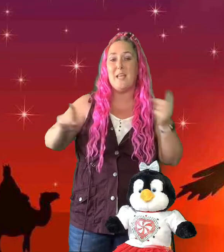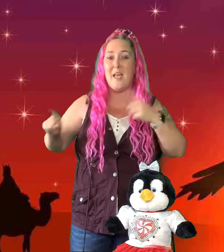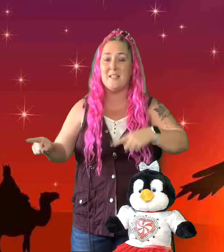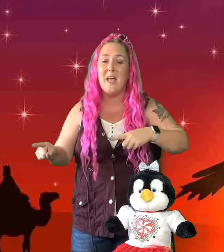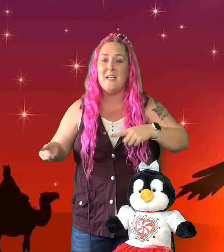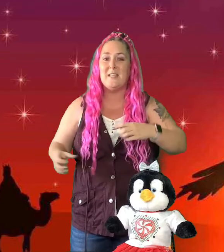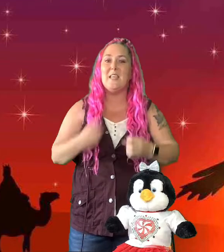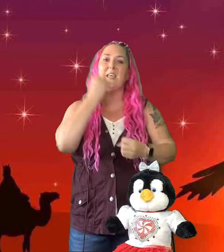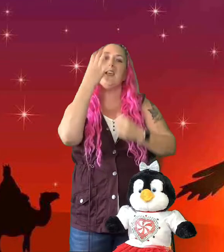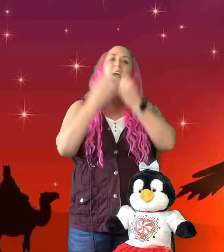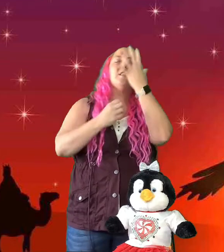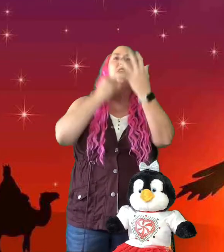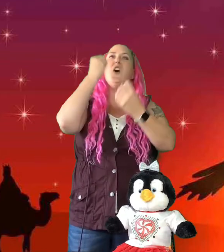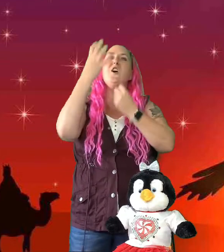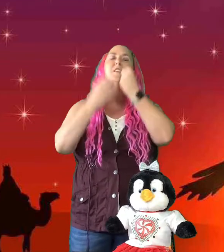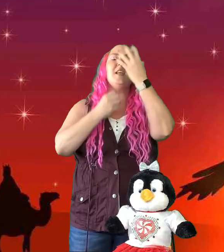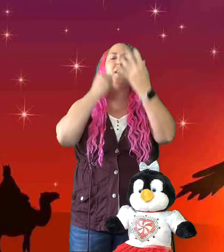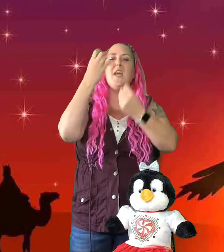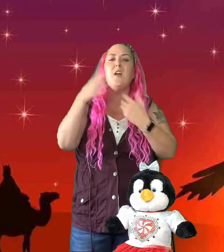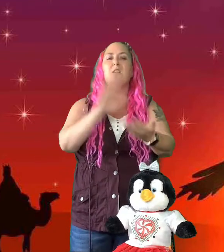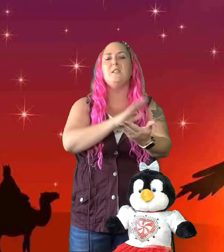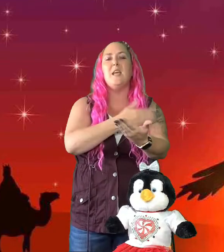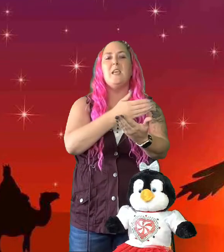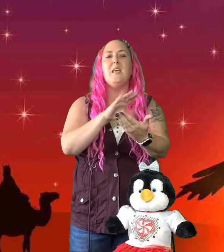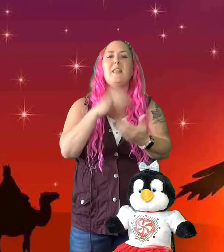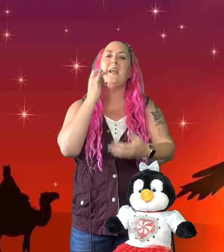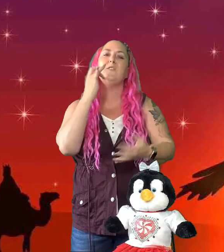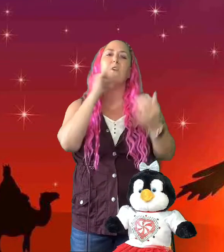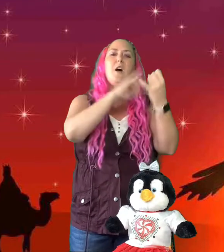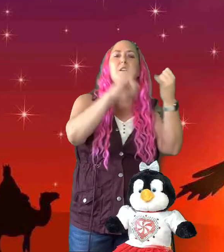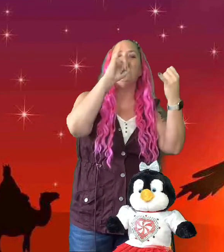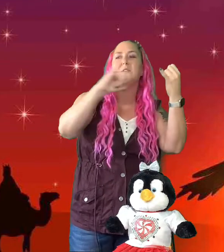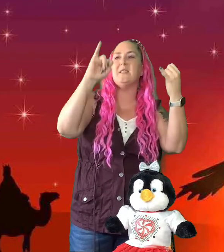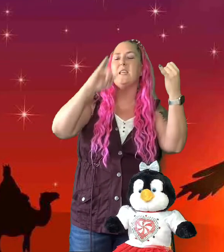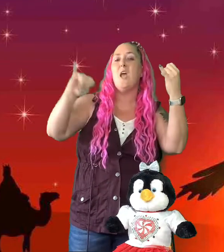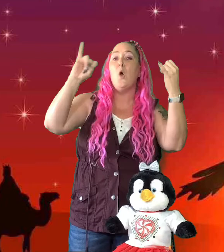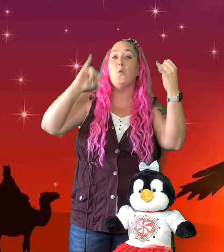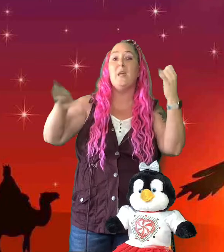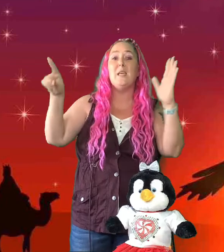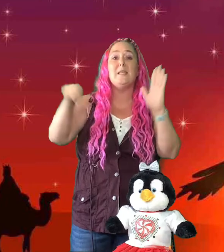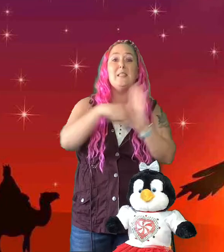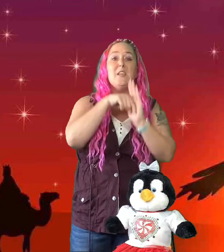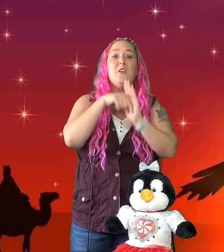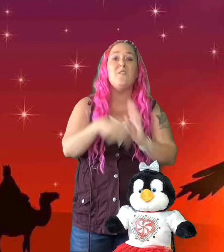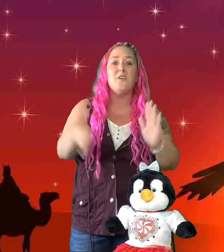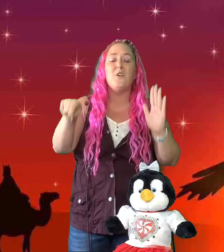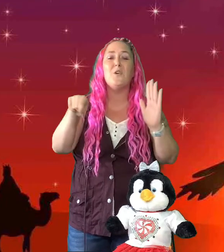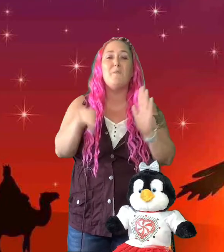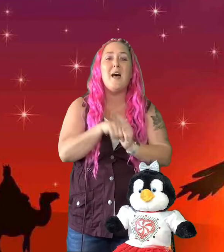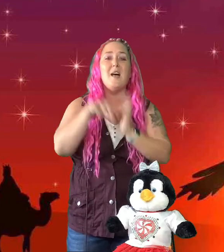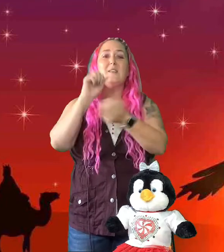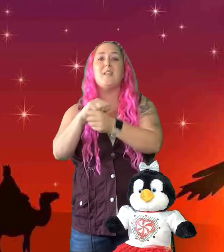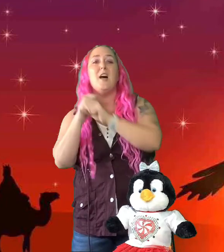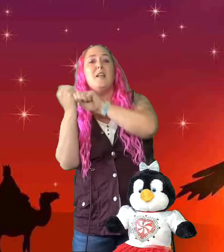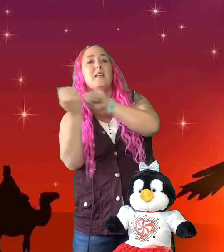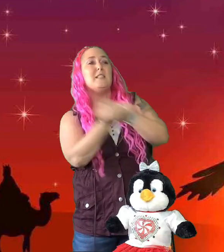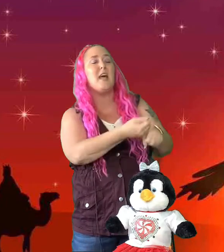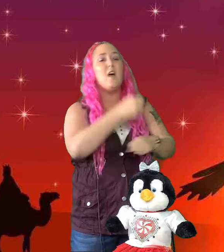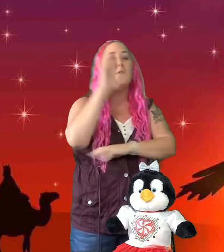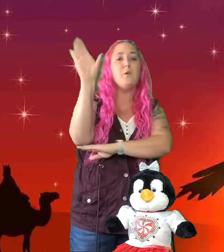attend, singing songs and carols, hanging lights for all to see, ringing silver bells, cutting down the